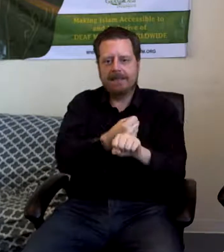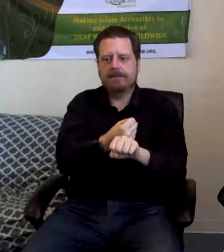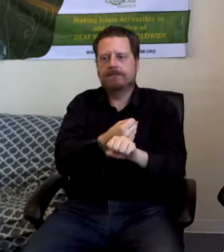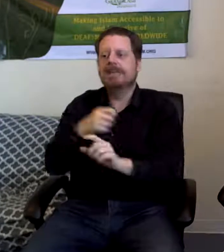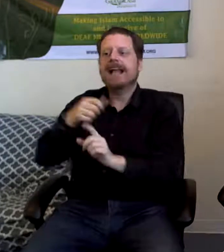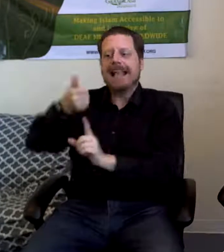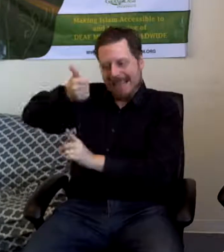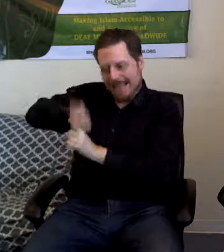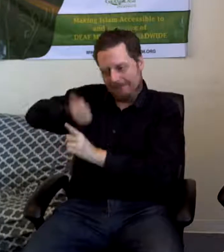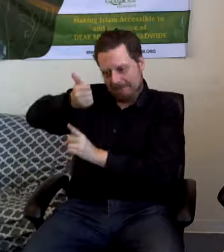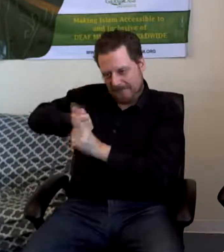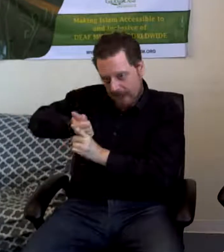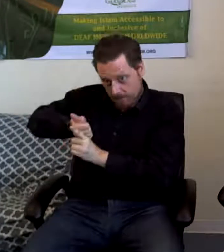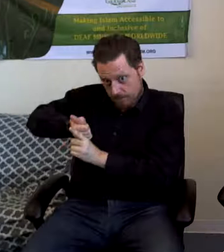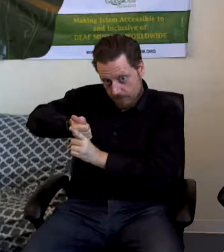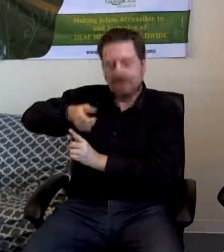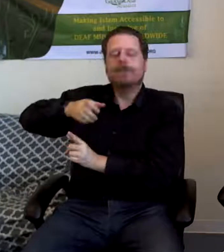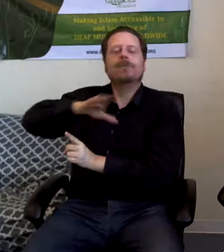of paradise.